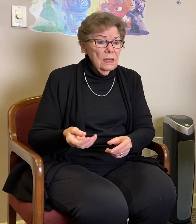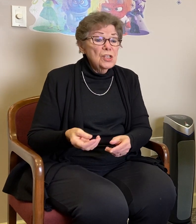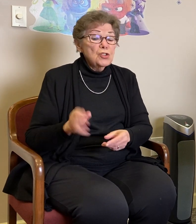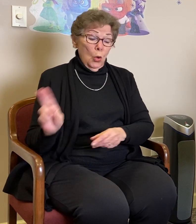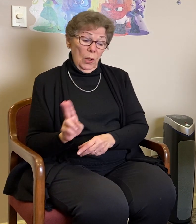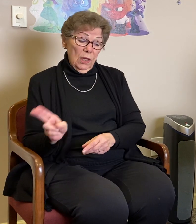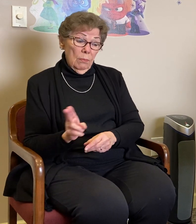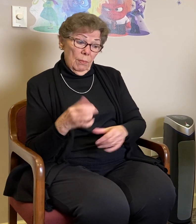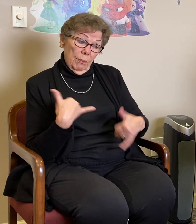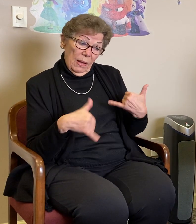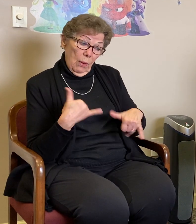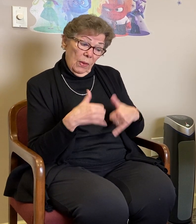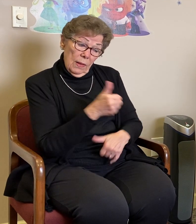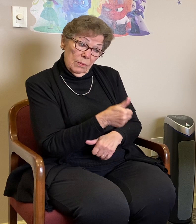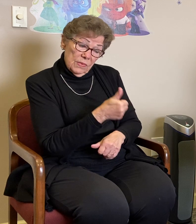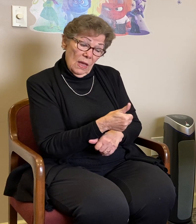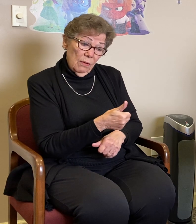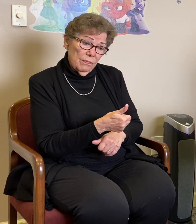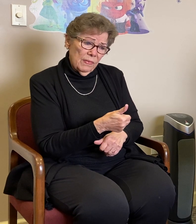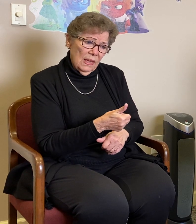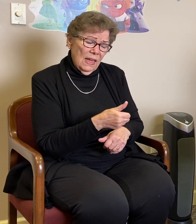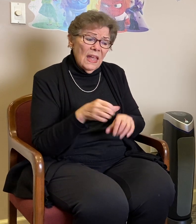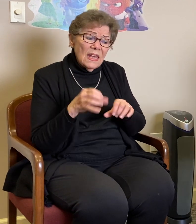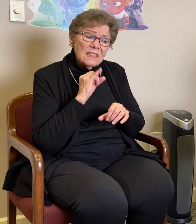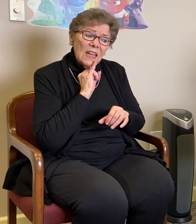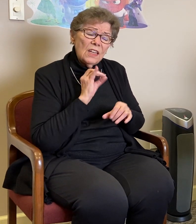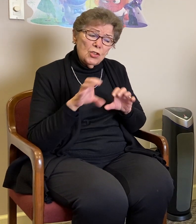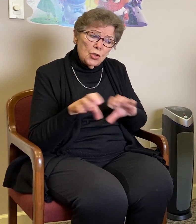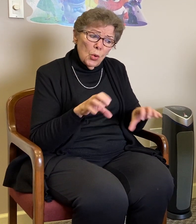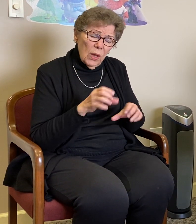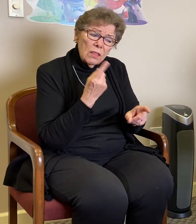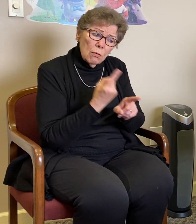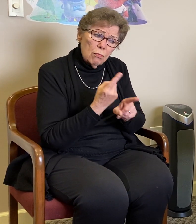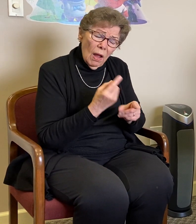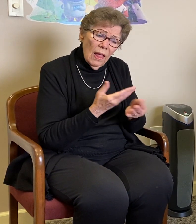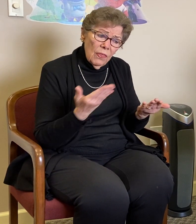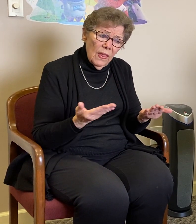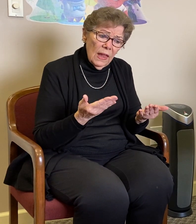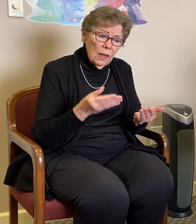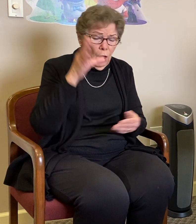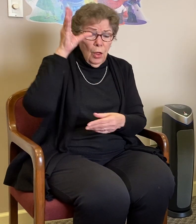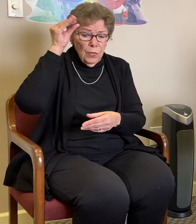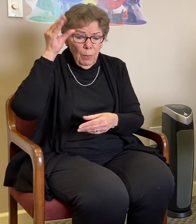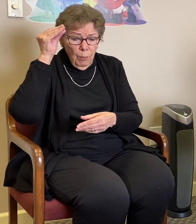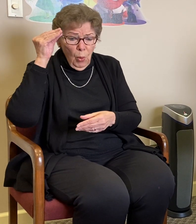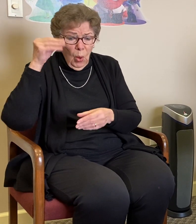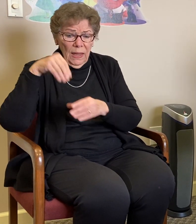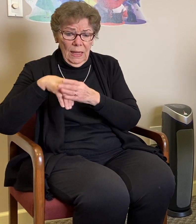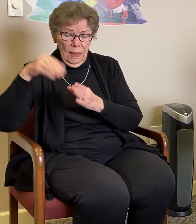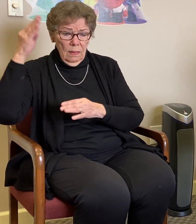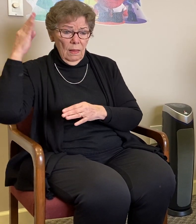it. Is he doing the right thing? What does the boy in the blue hat